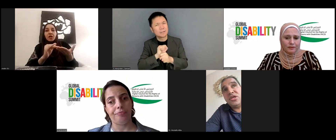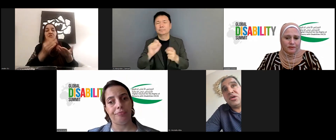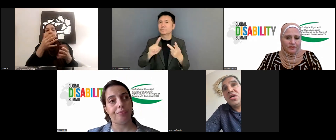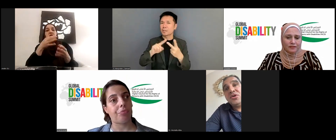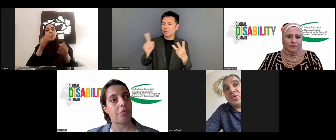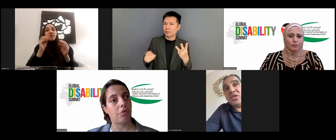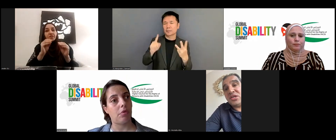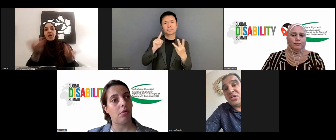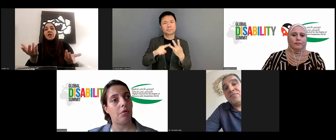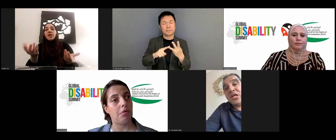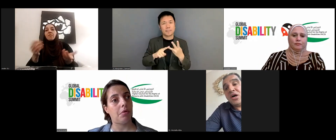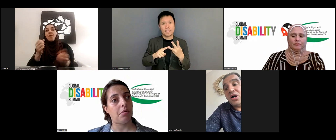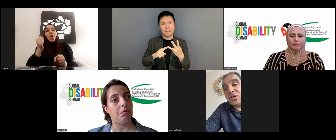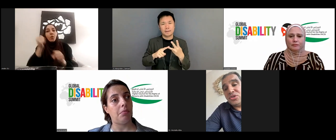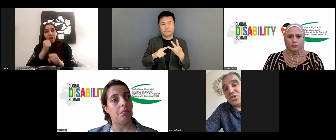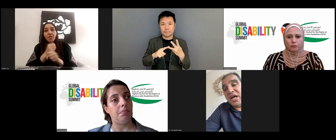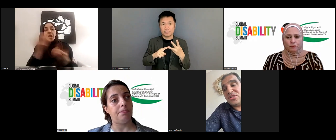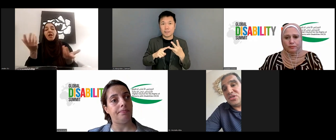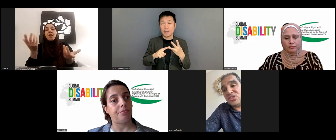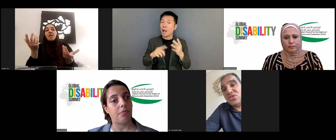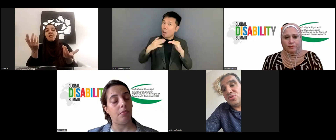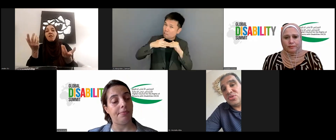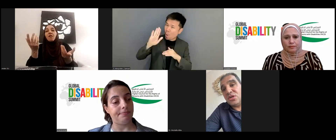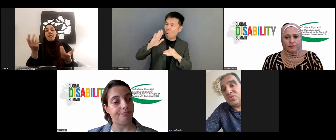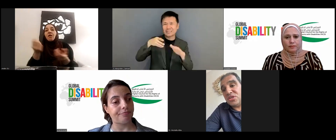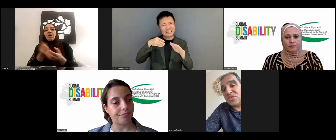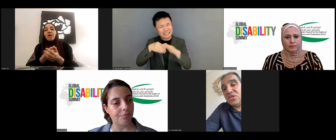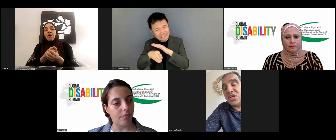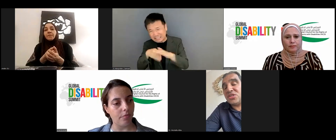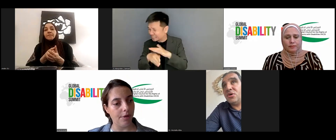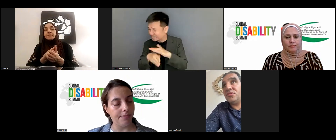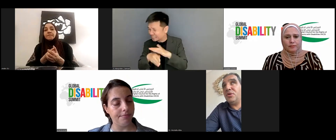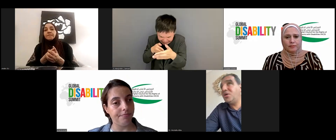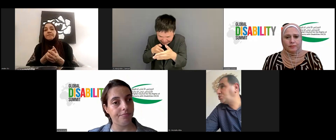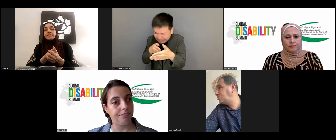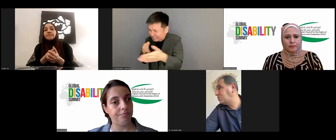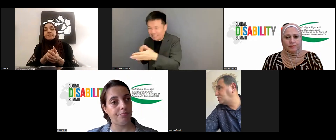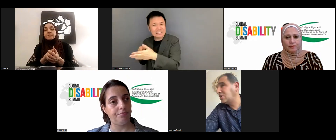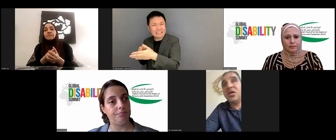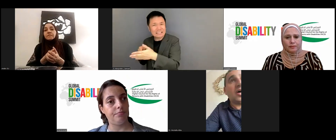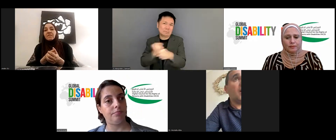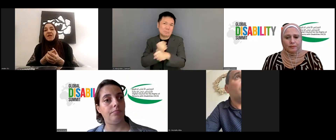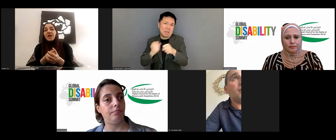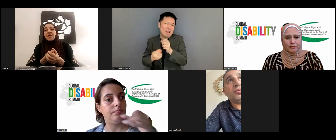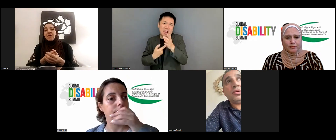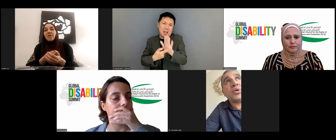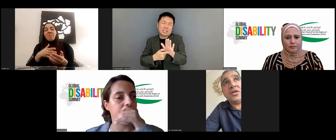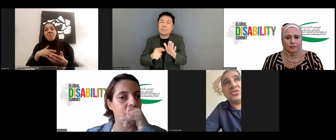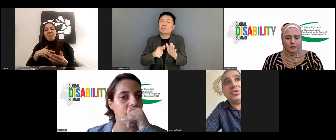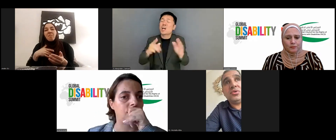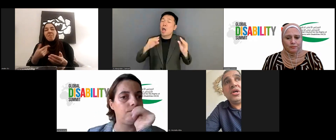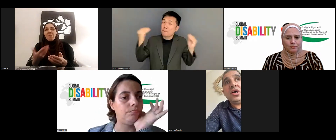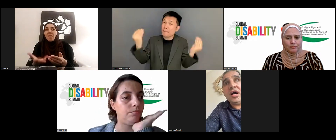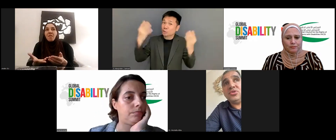definitely they are facing harder access to services in case of emergencies